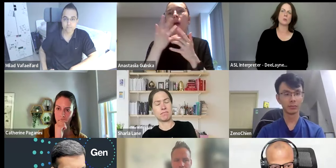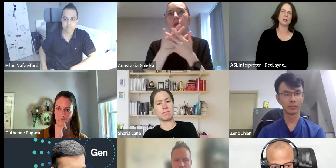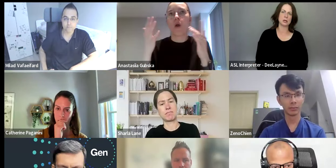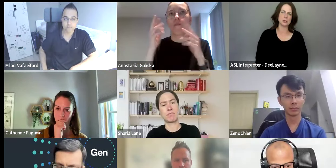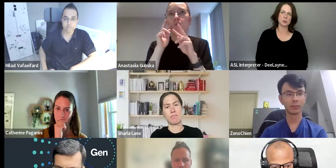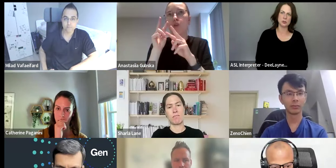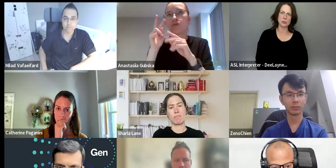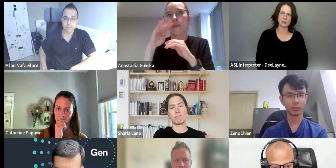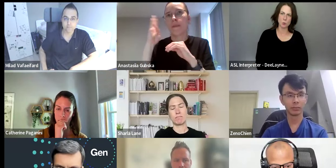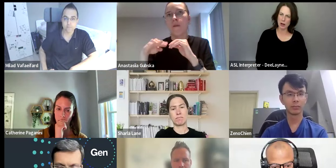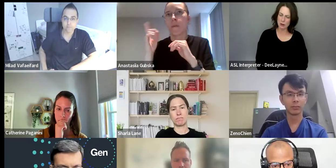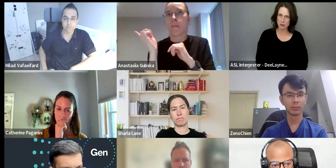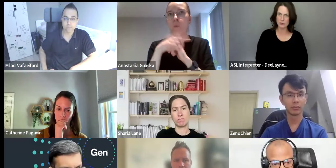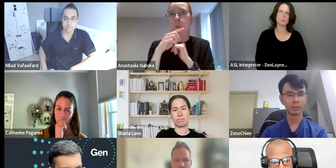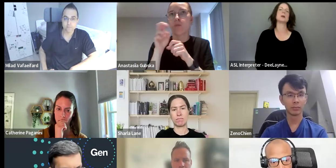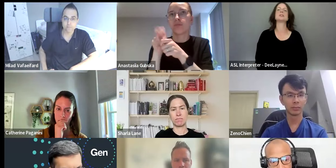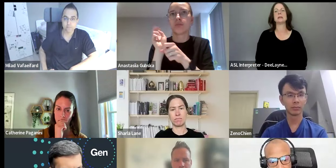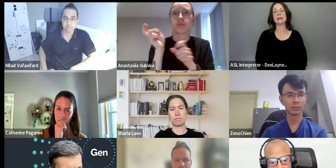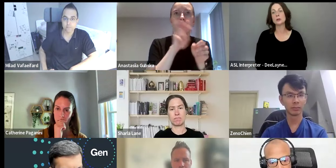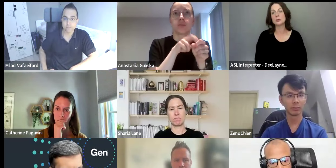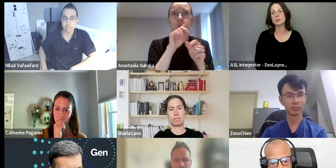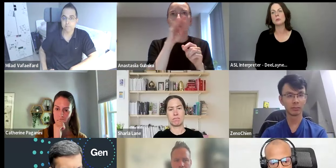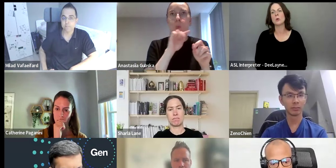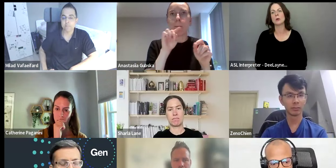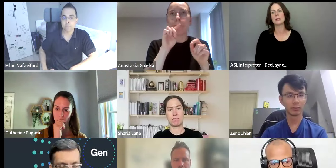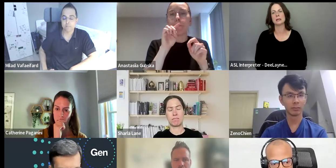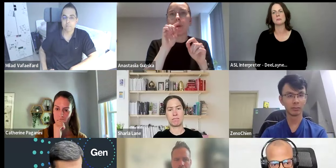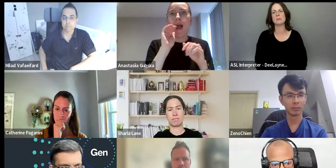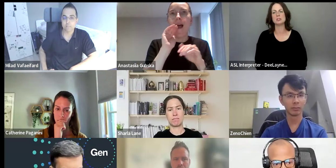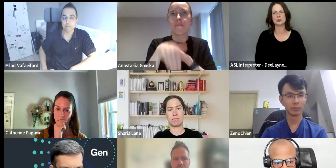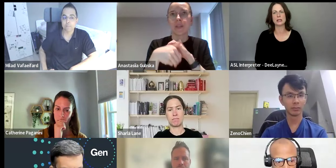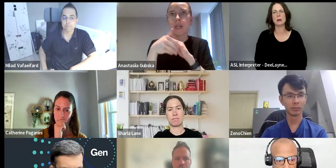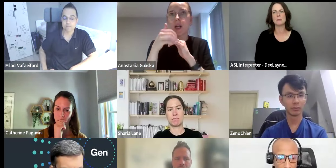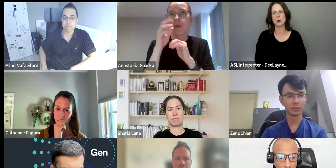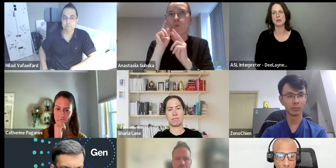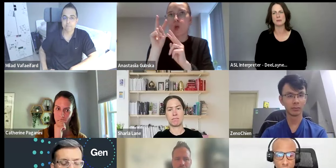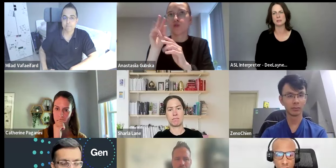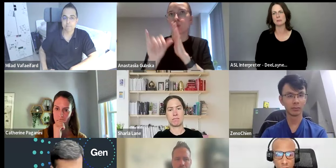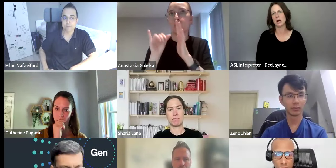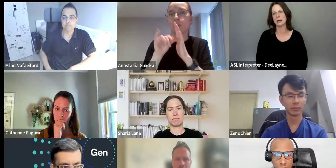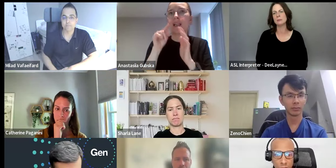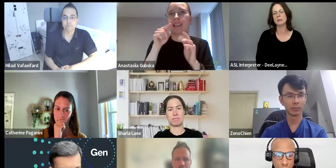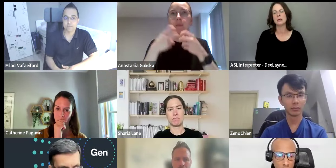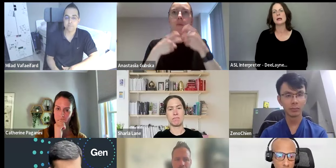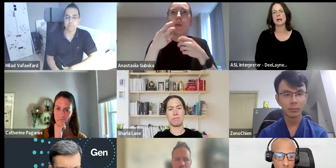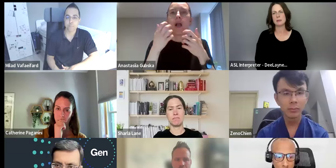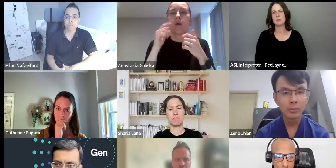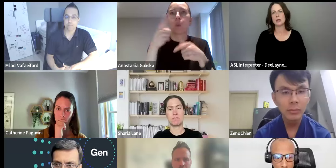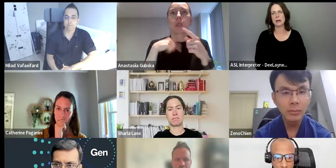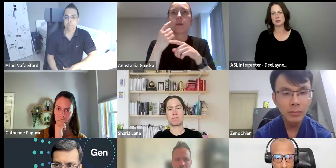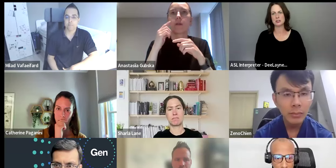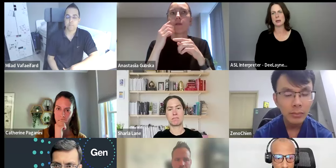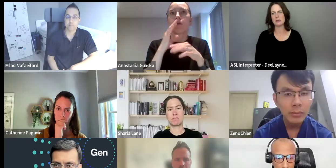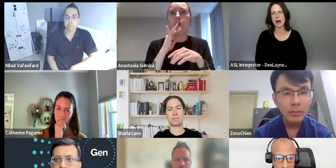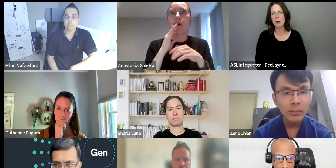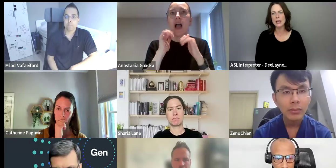people can watch it on YouTube as well. They can watch it later on YouTube, or we can stream both at the same time, and people